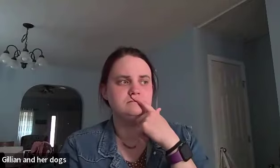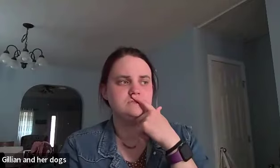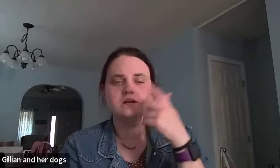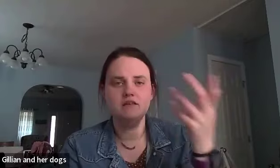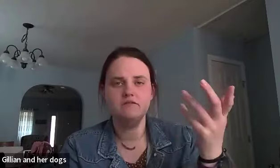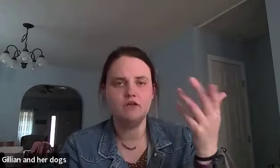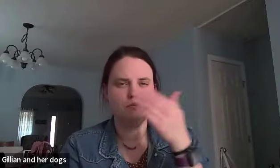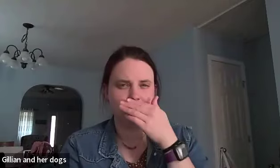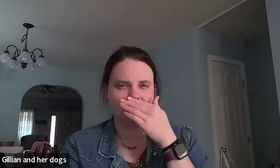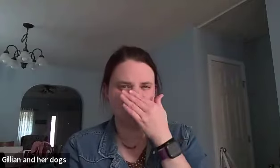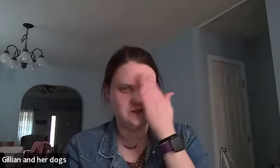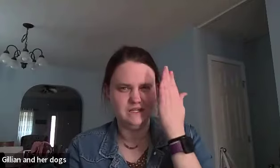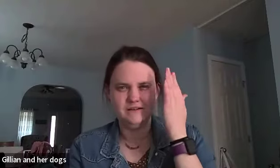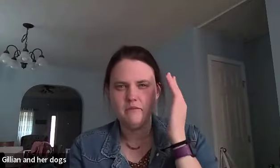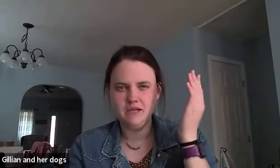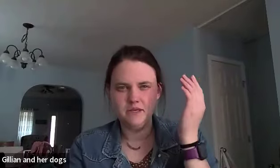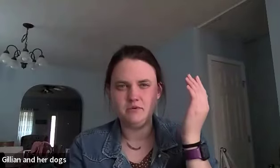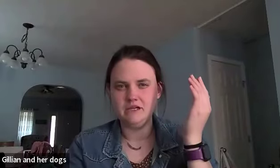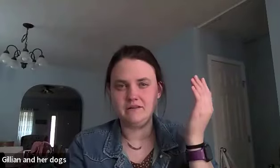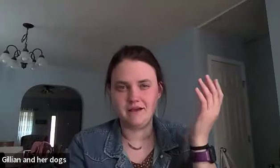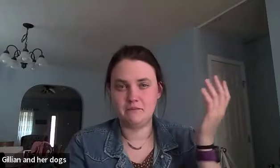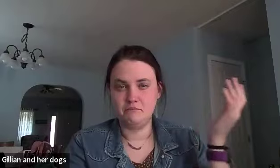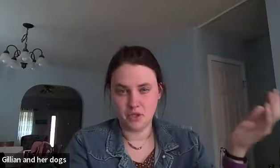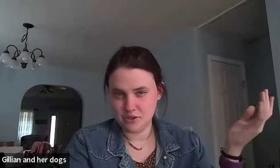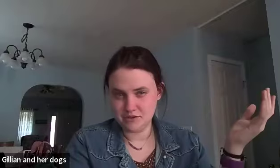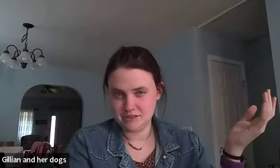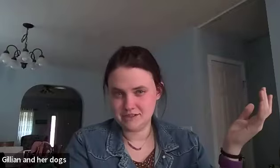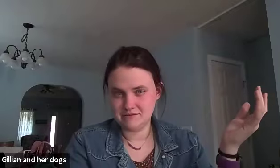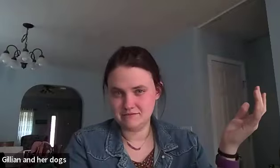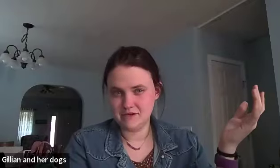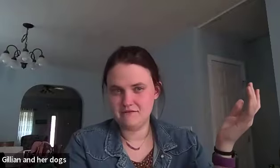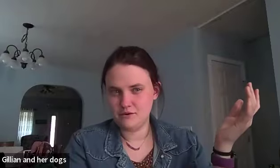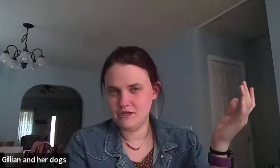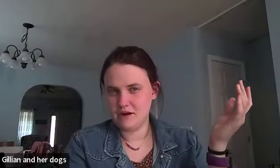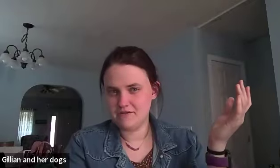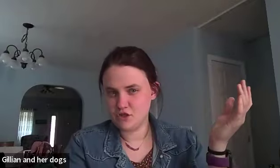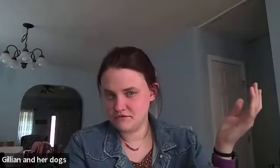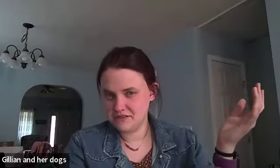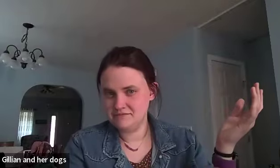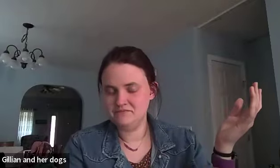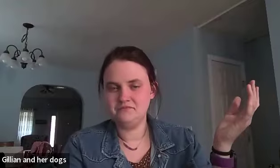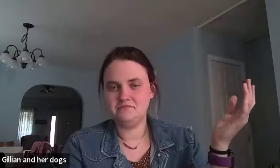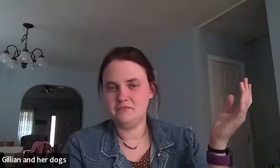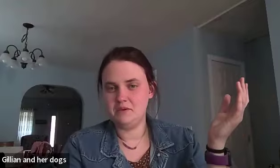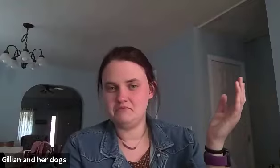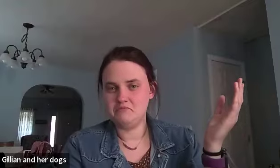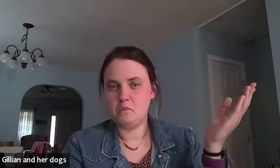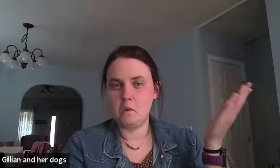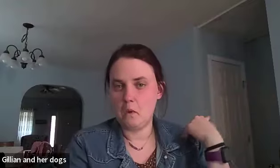I'm trying to think of other birds that you eat. Not many people eat a lot of birds. I feel we don't have as often. Maybe